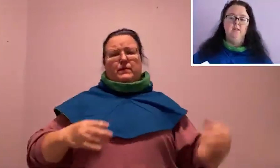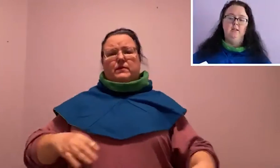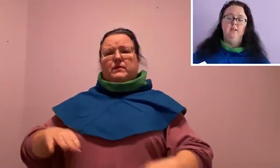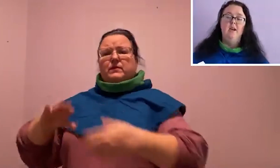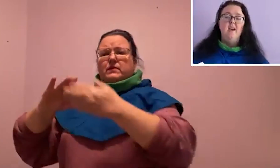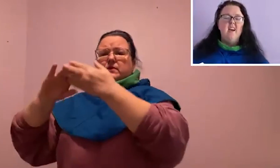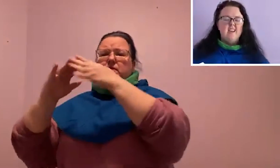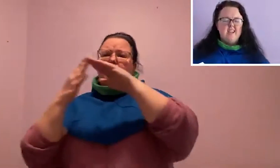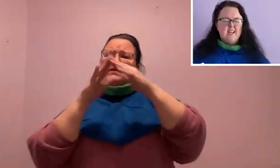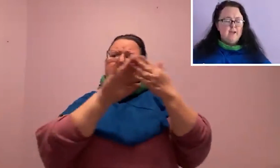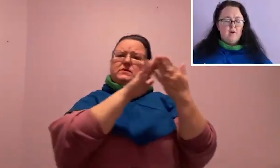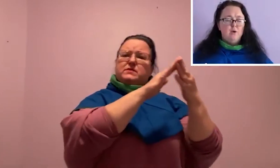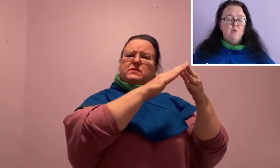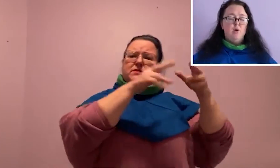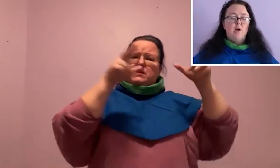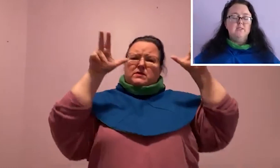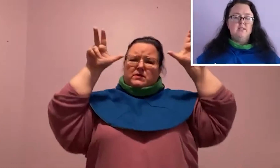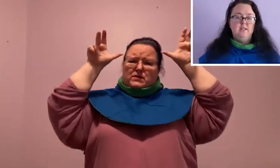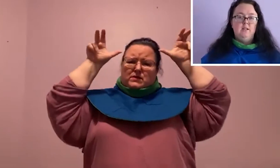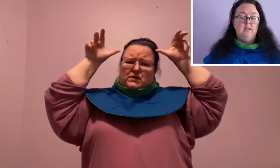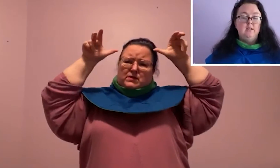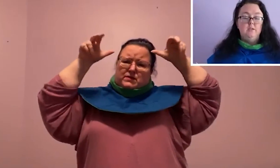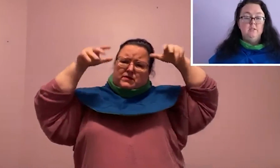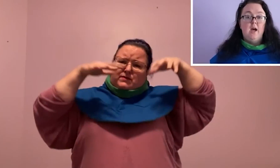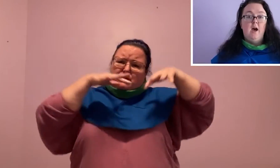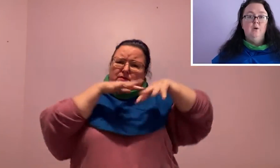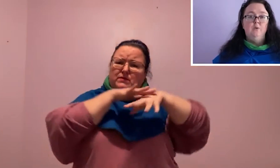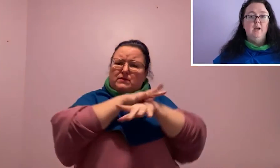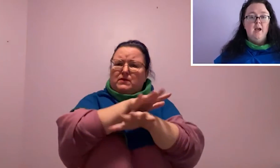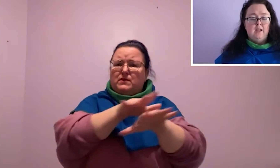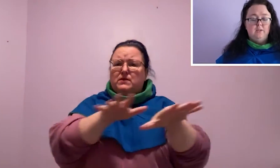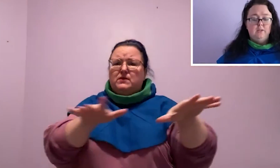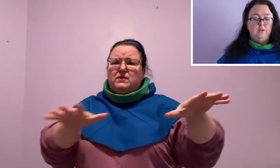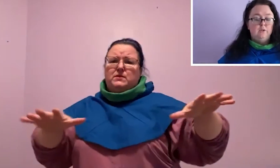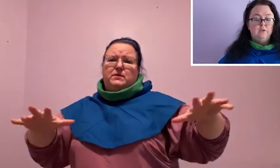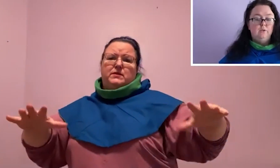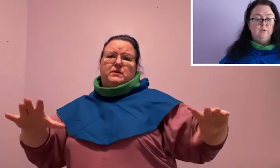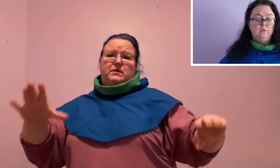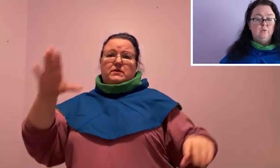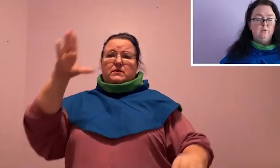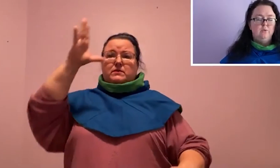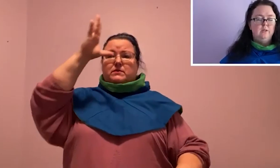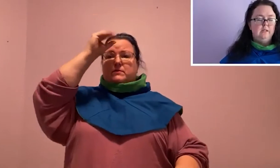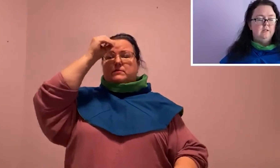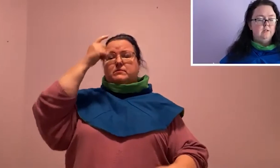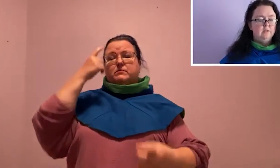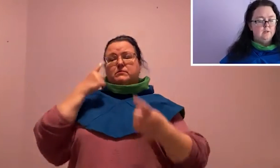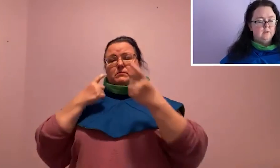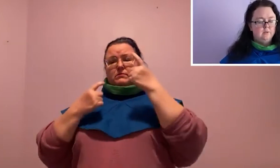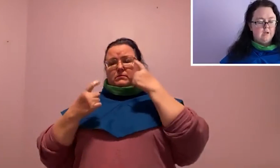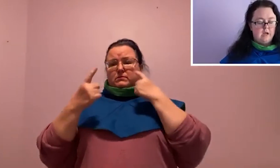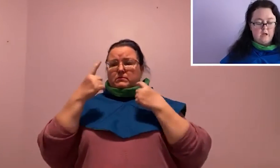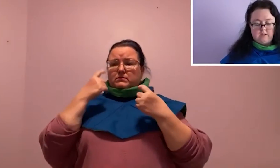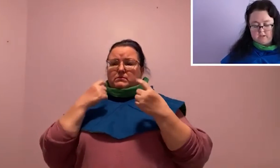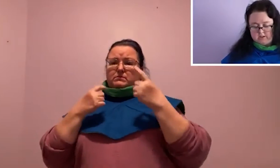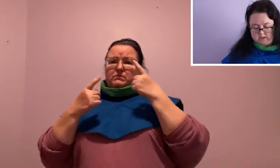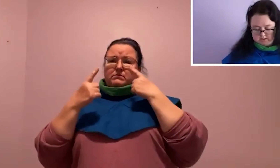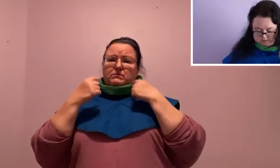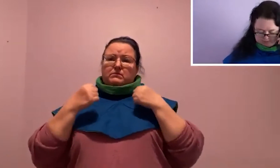flying. Eva walks in Lincoln Town, little Hugh is crying.